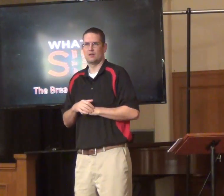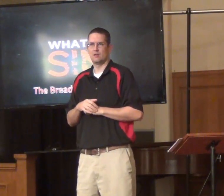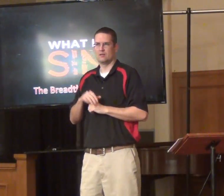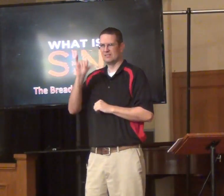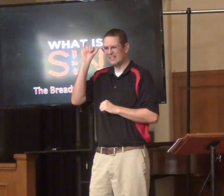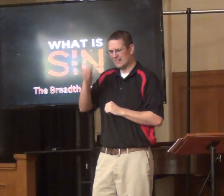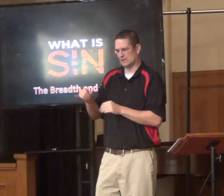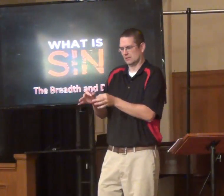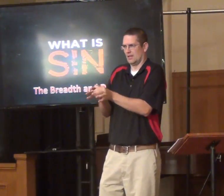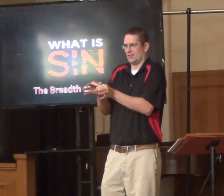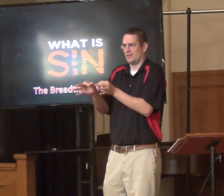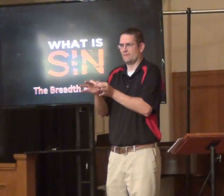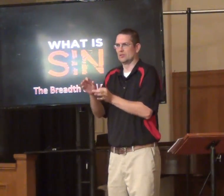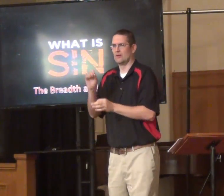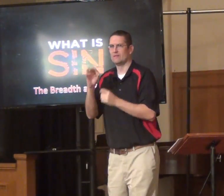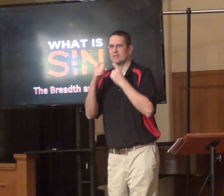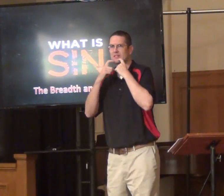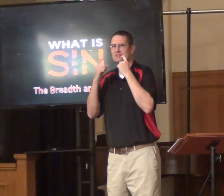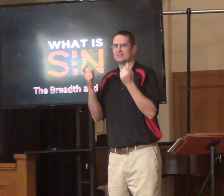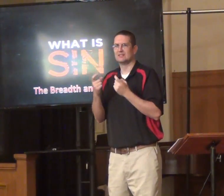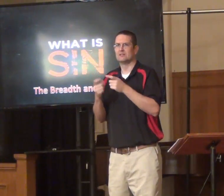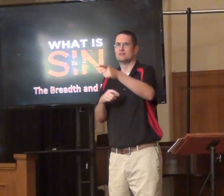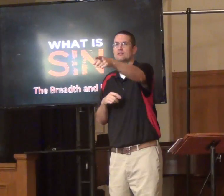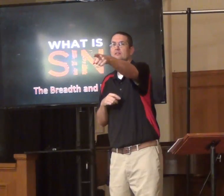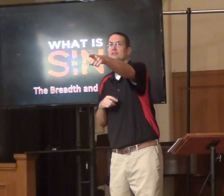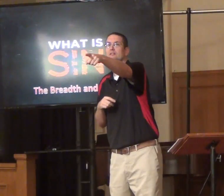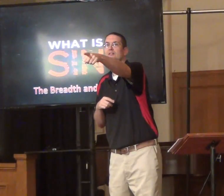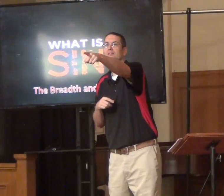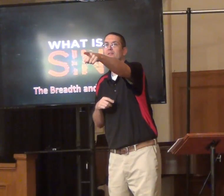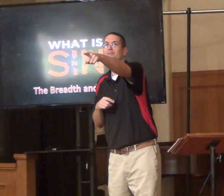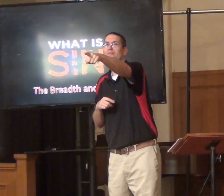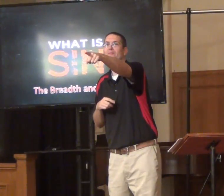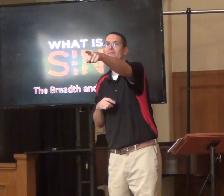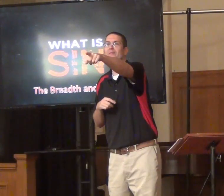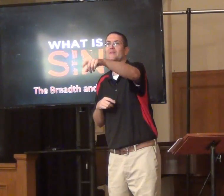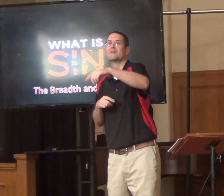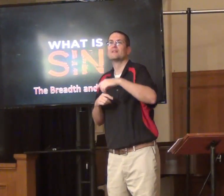God. That is the definition of sin.